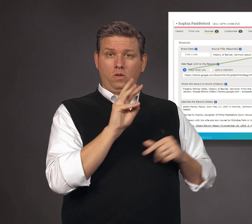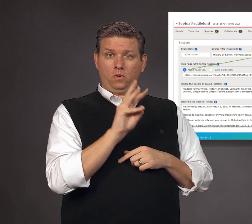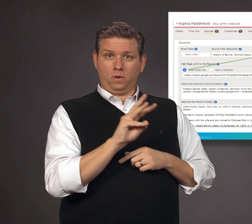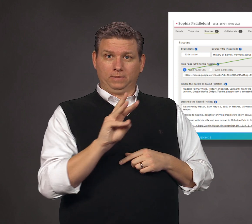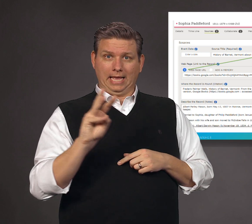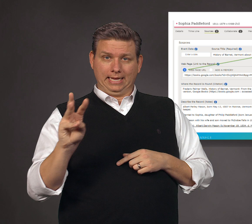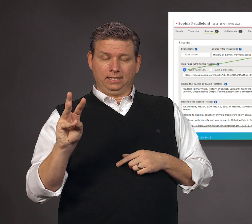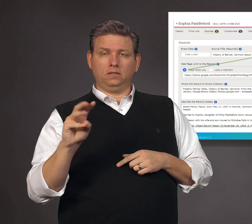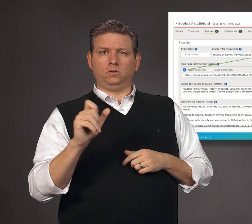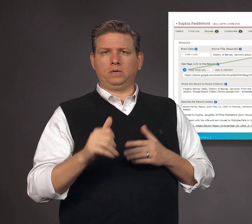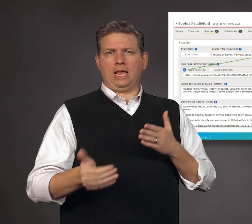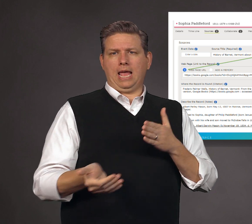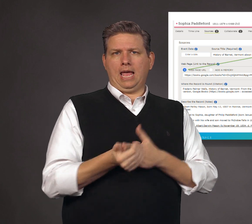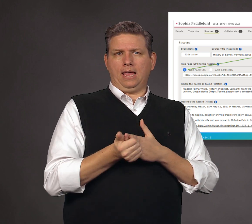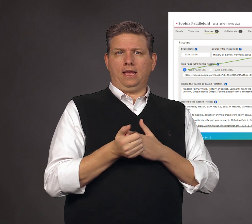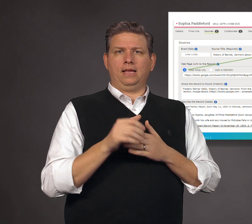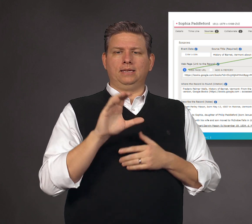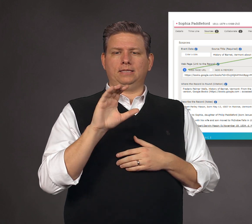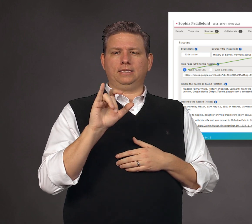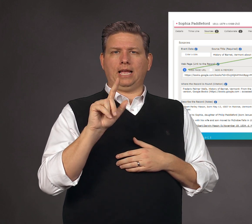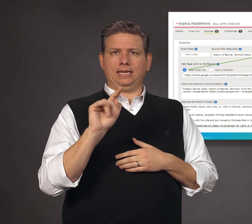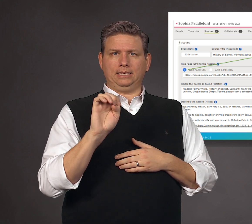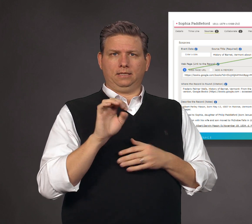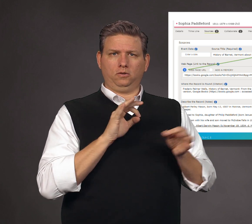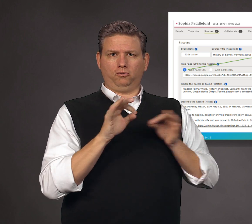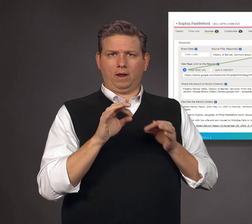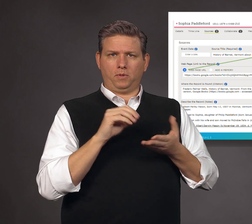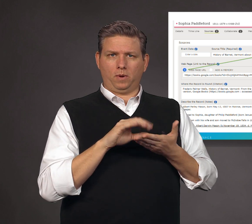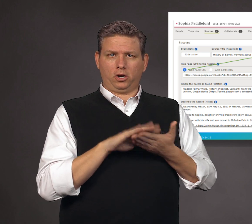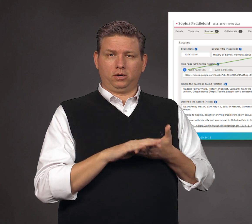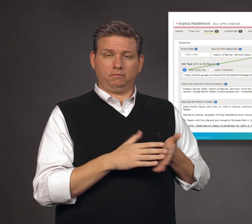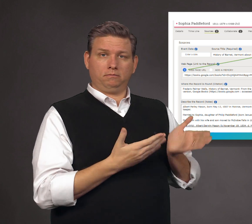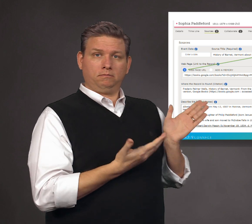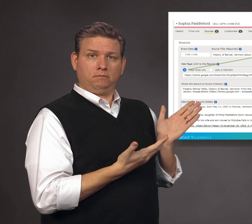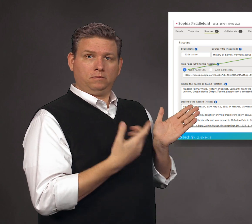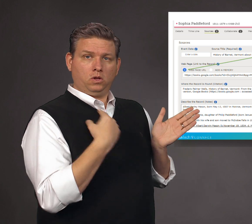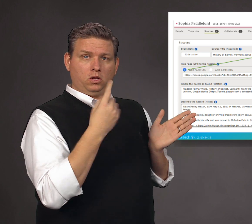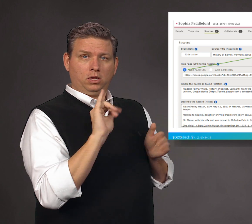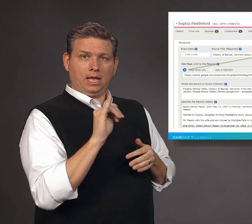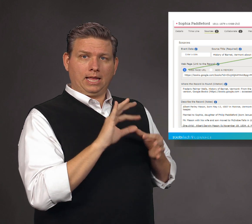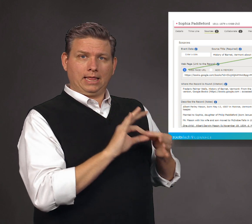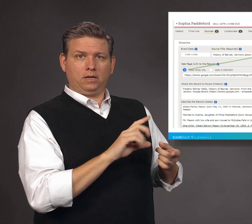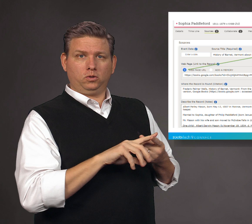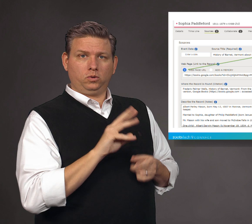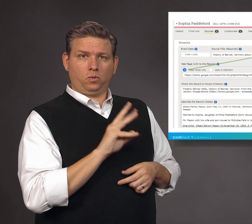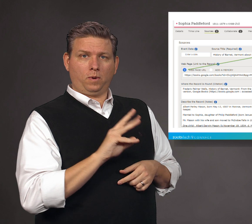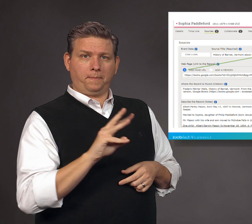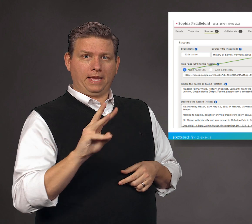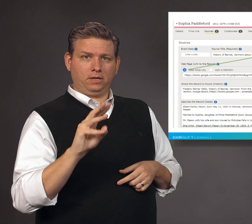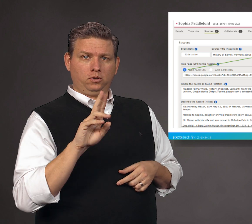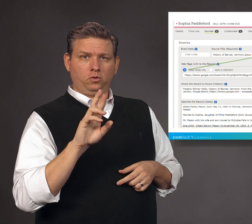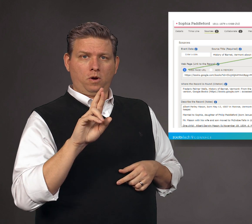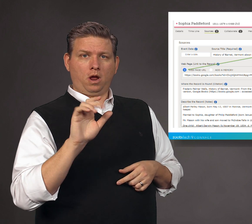a citation and describe the record. Here you can see what it will look like if I link to the web page URL.